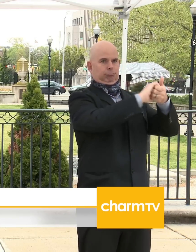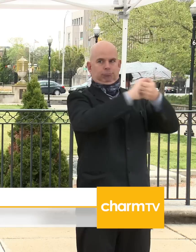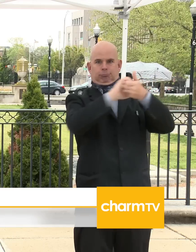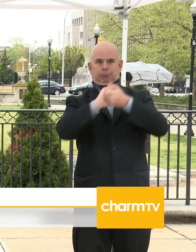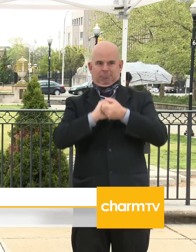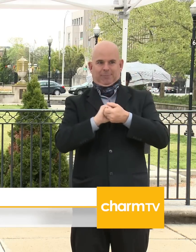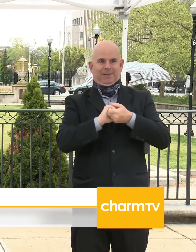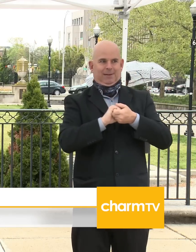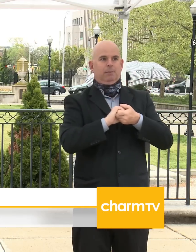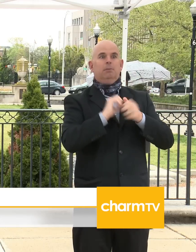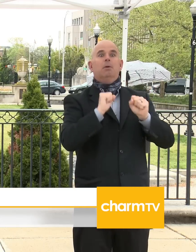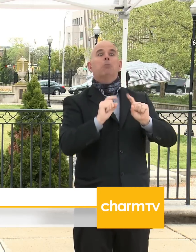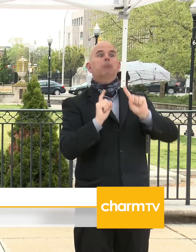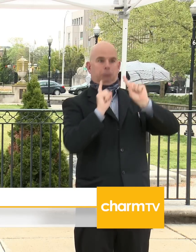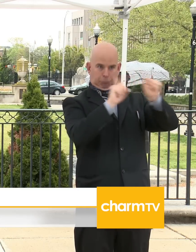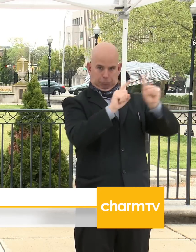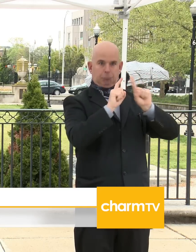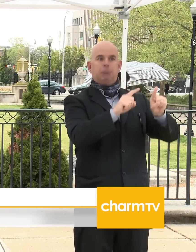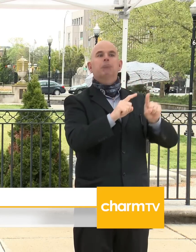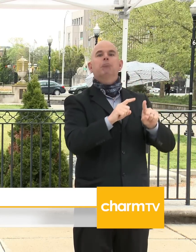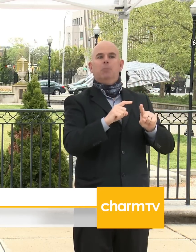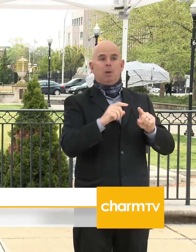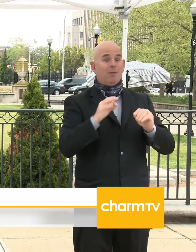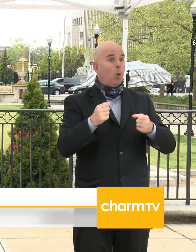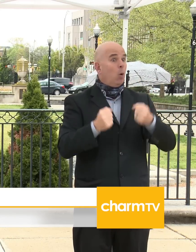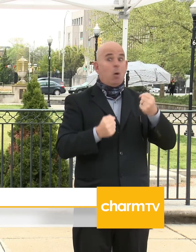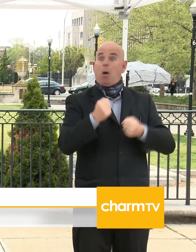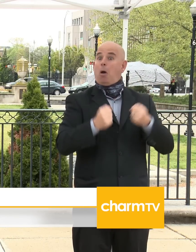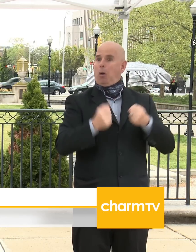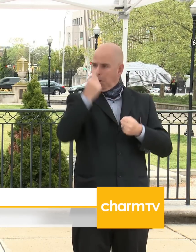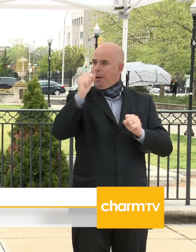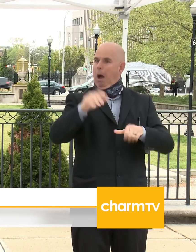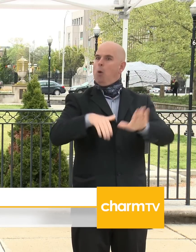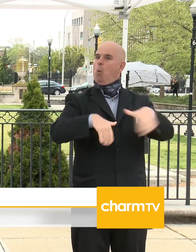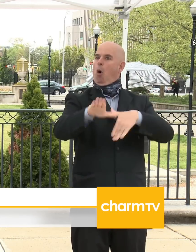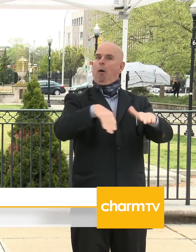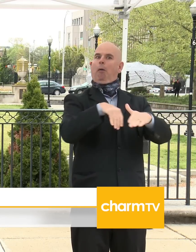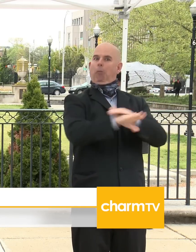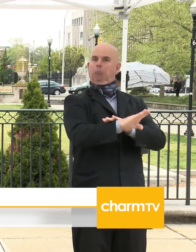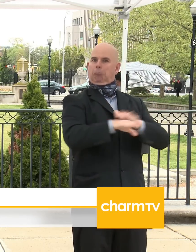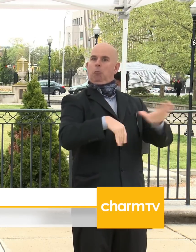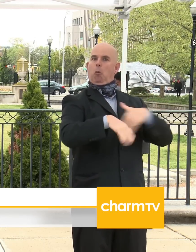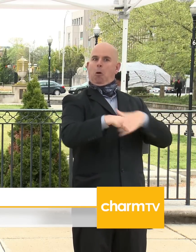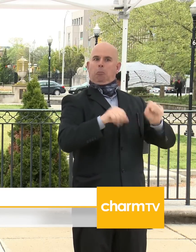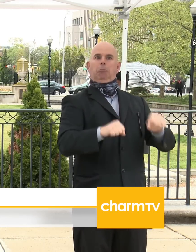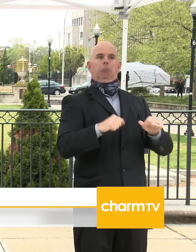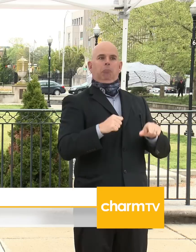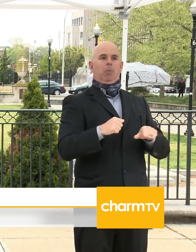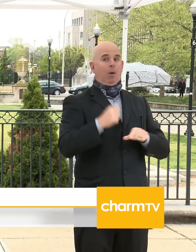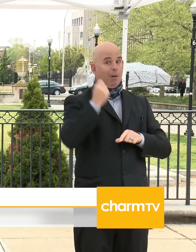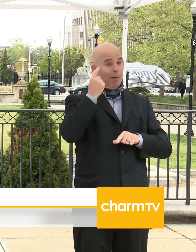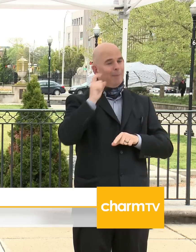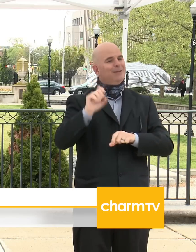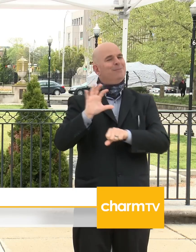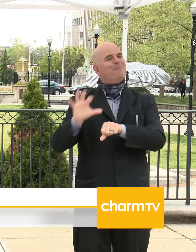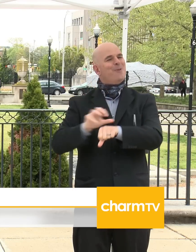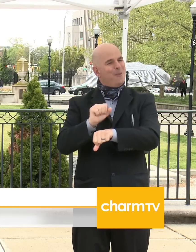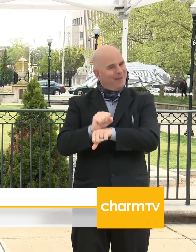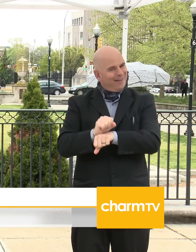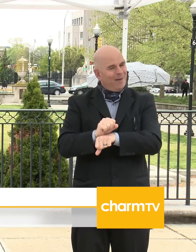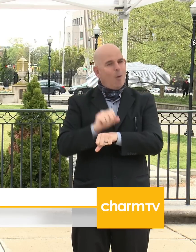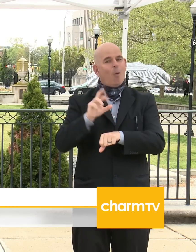access testing service by walking to the site. Although an appointment and doctor referral will still be required for